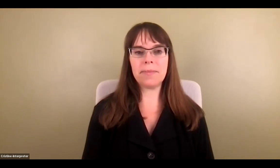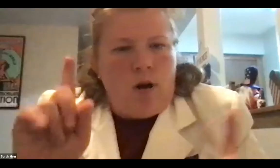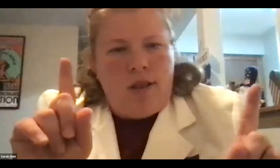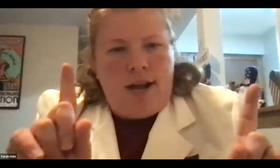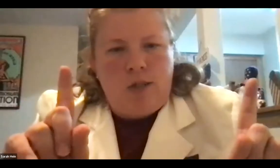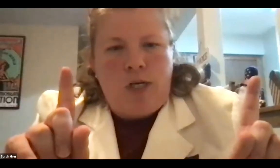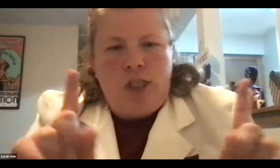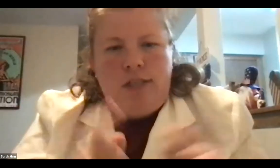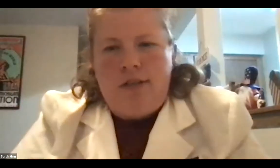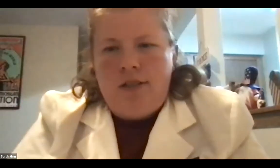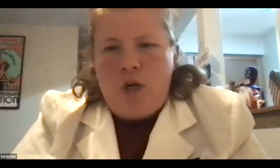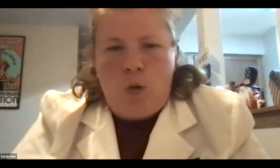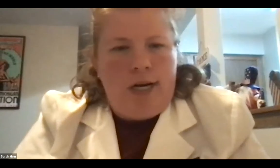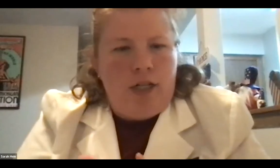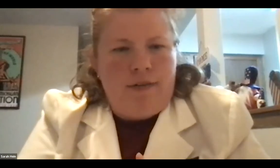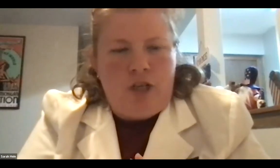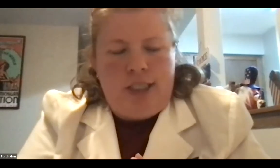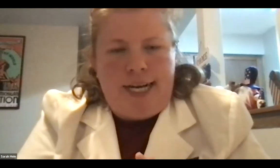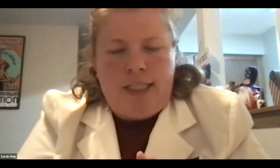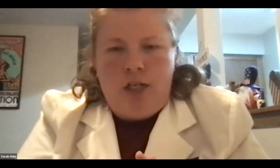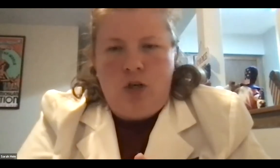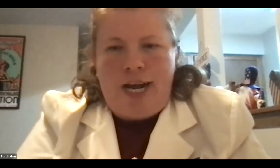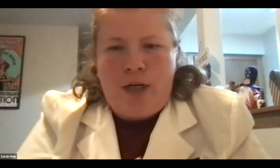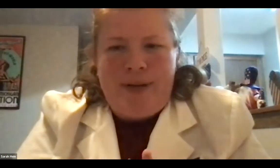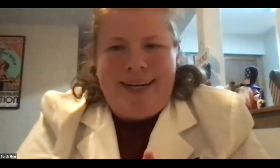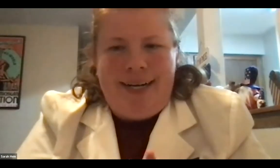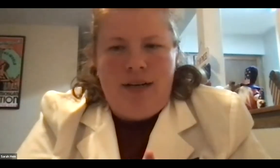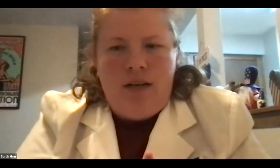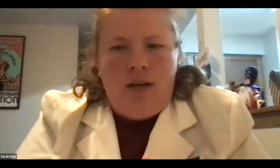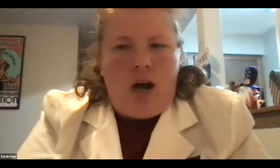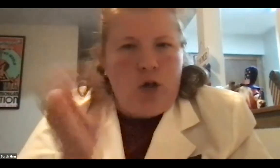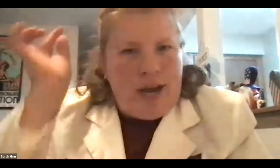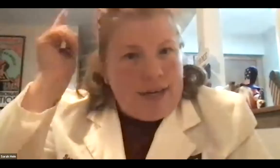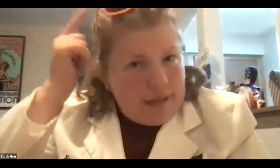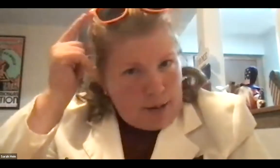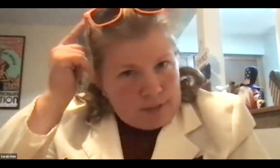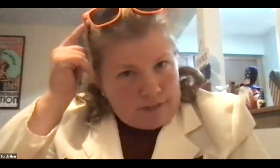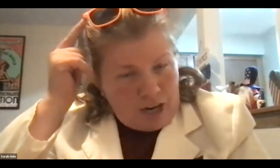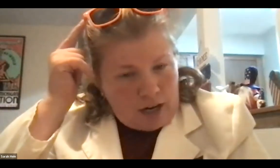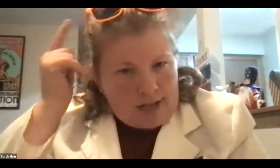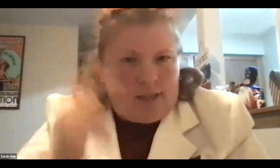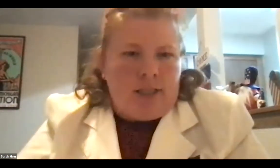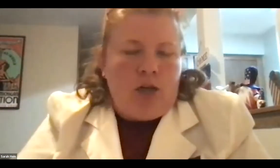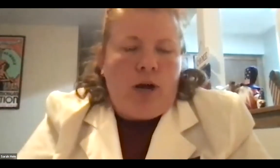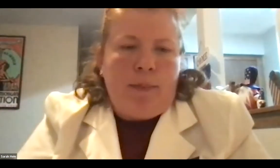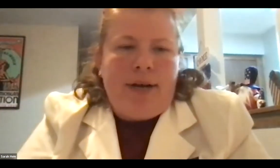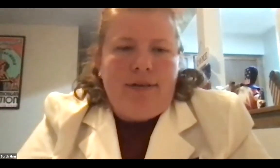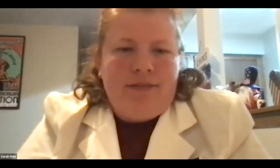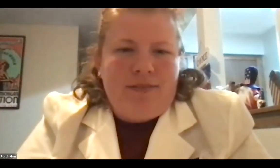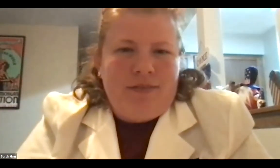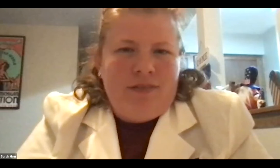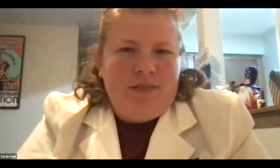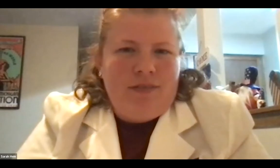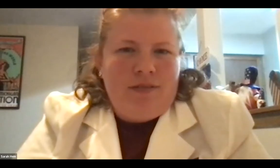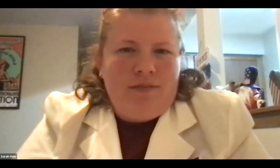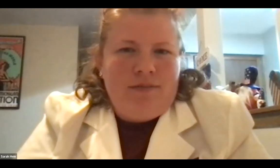I have one last question. So either for Stacy or Dr. McKee, are there any types of sunglasses that you recommend?